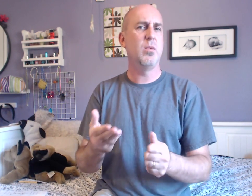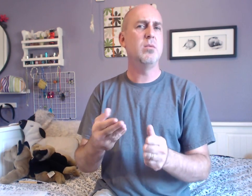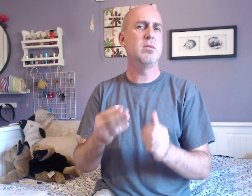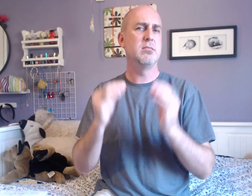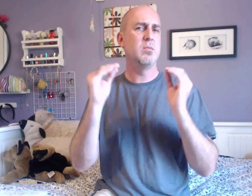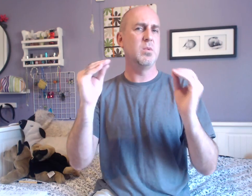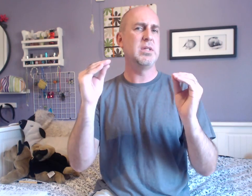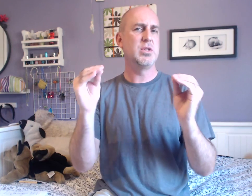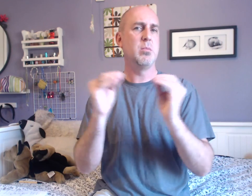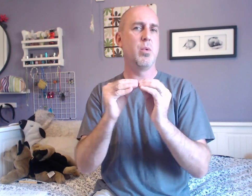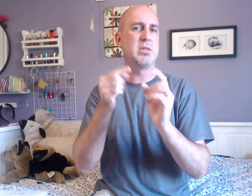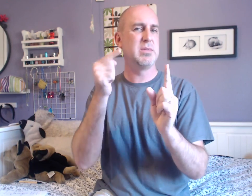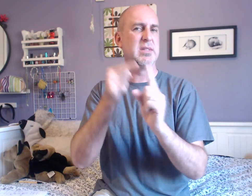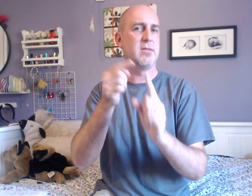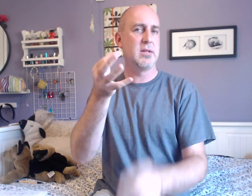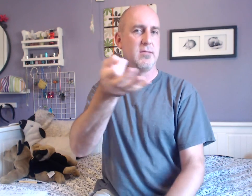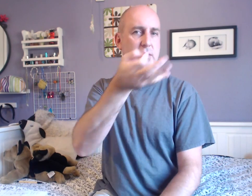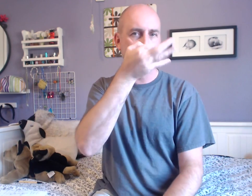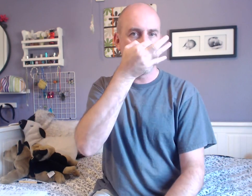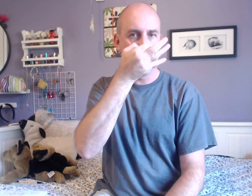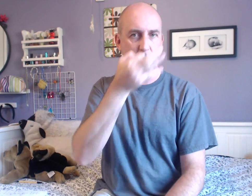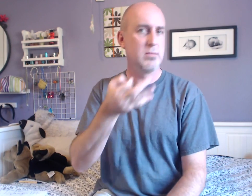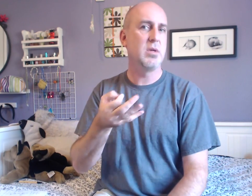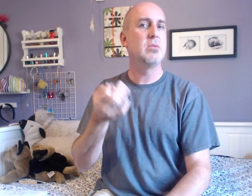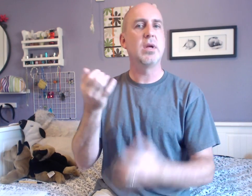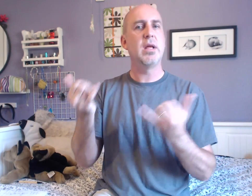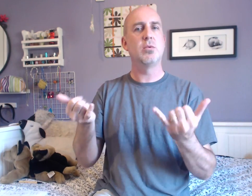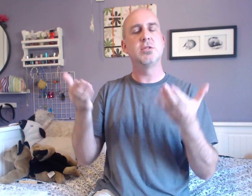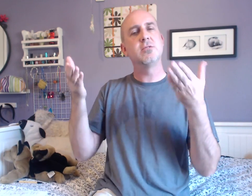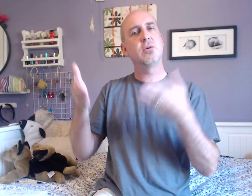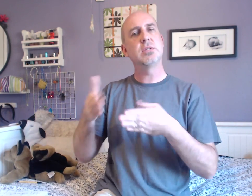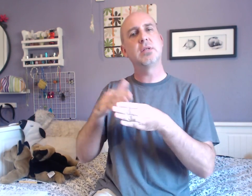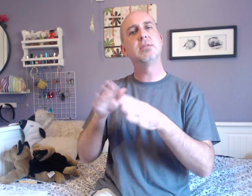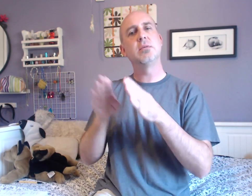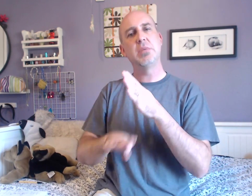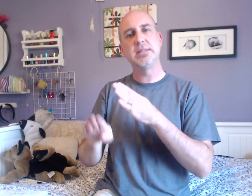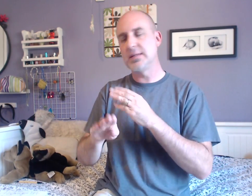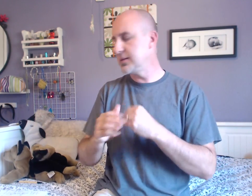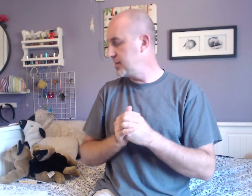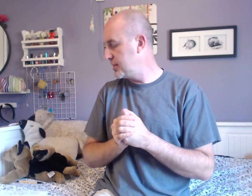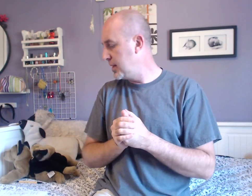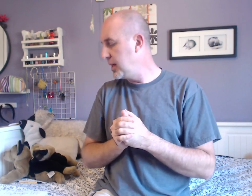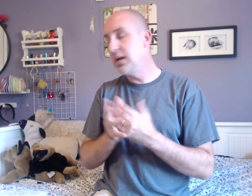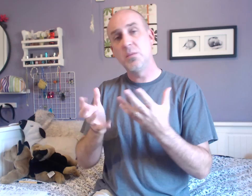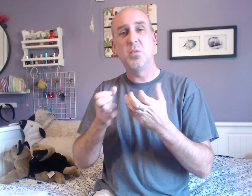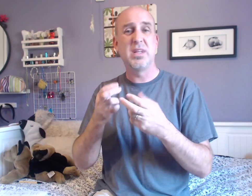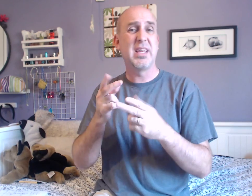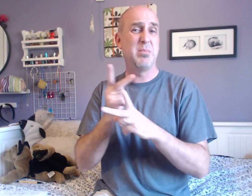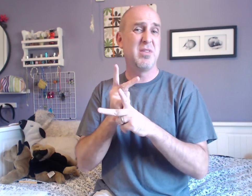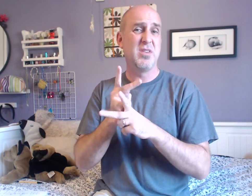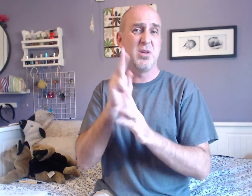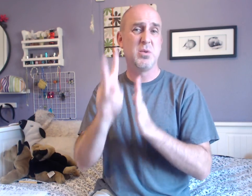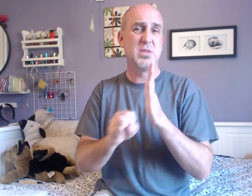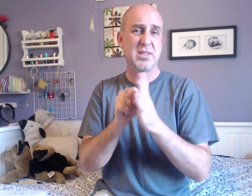we'll teach them more specifically very soon. But right now we're just focused on some basics. We want to keep the videos